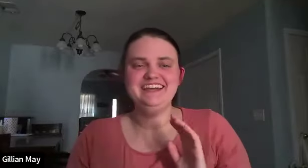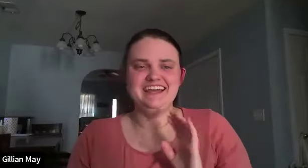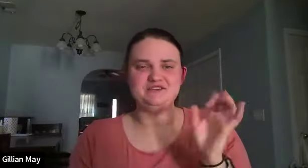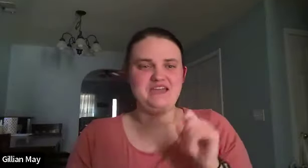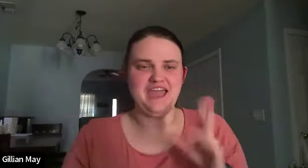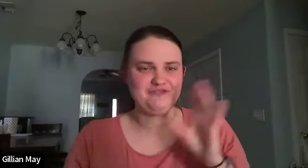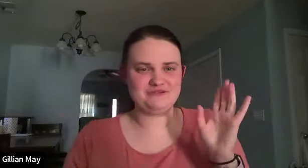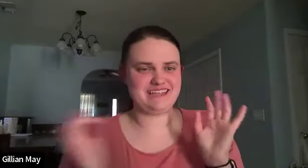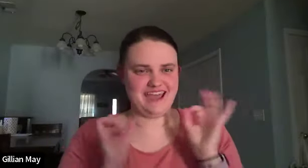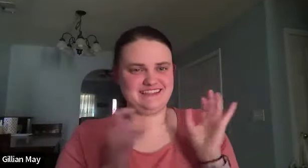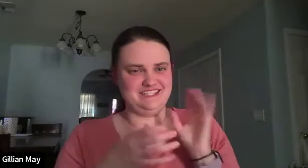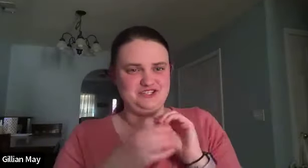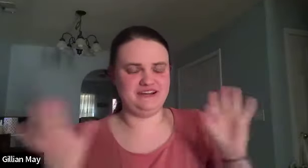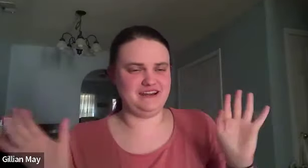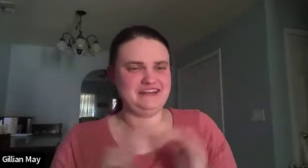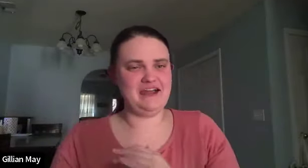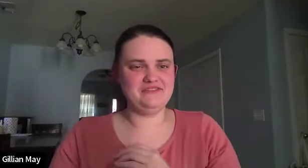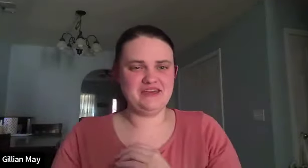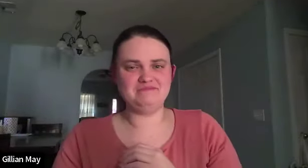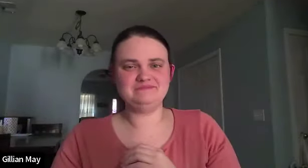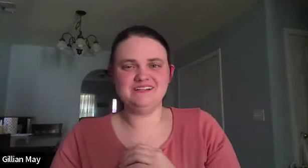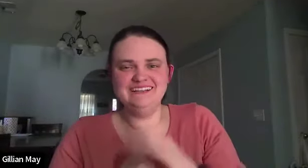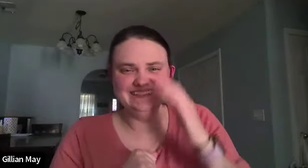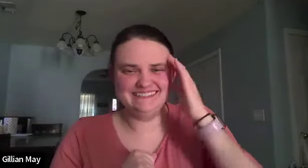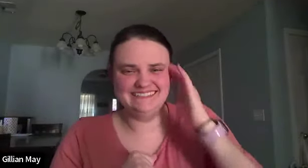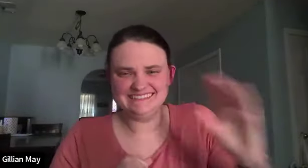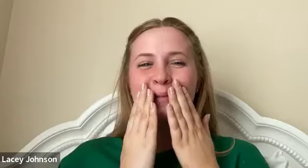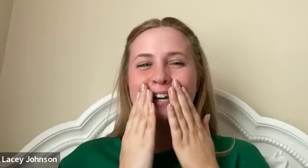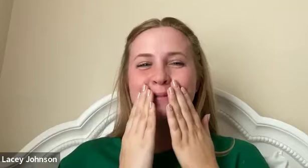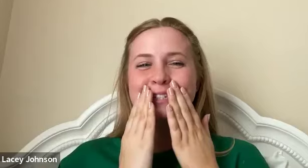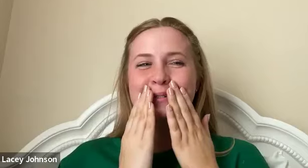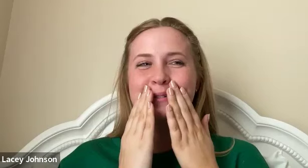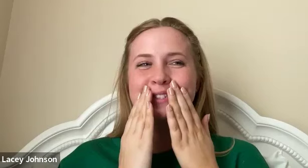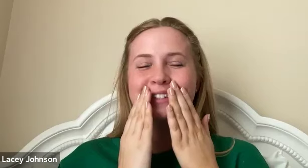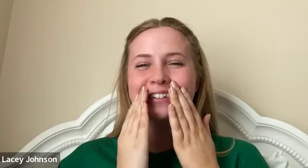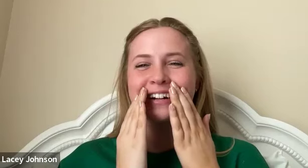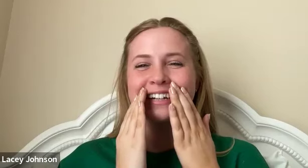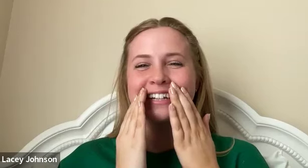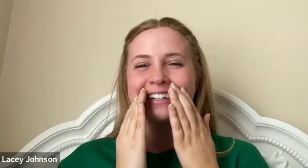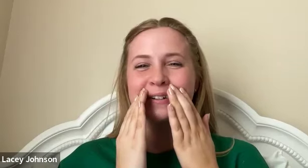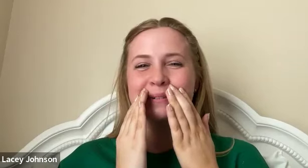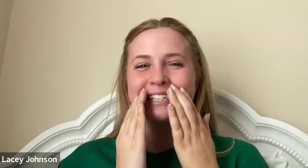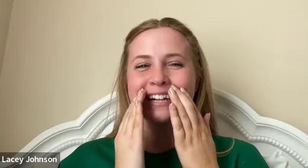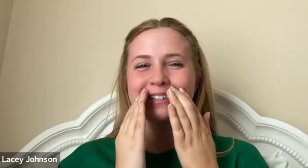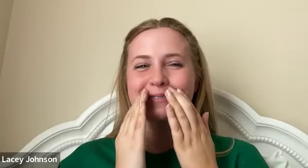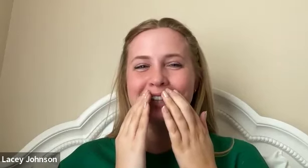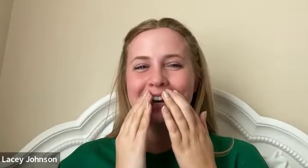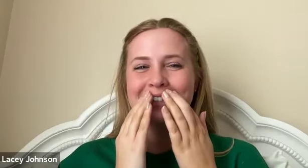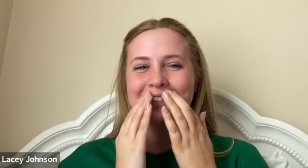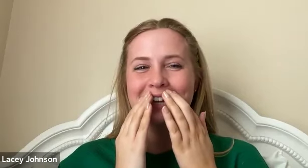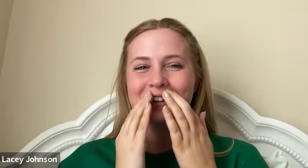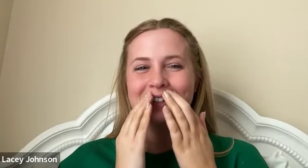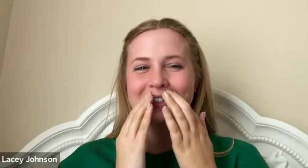It's okay. Everyone's cats like to join in every now and then. Normally I'm at school, so they're not in here, but today was my last day of college,